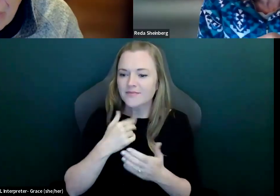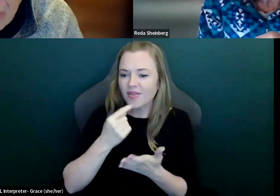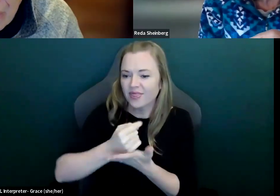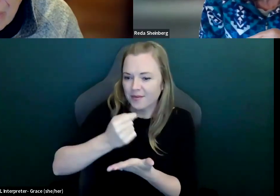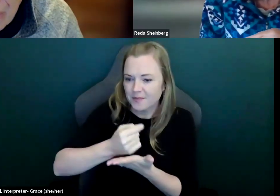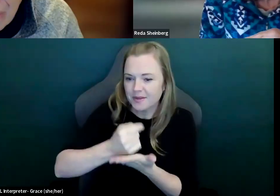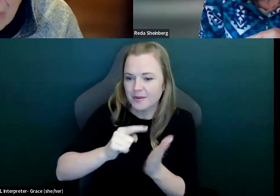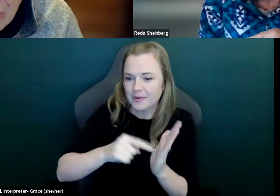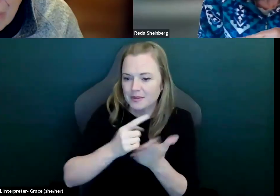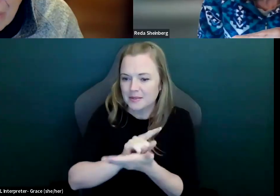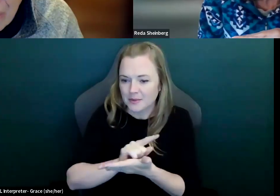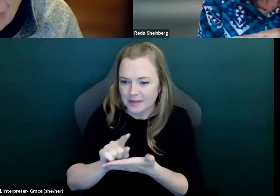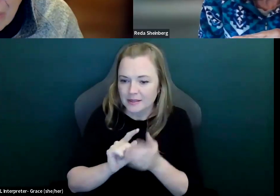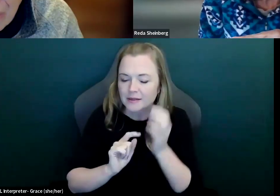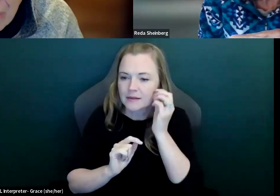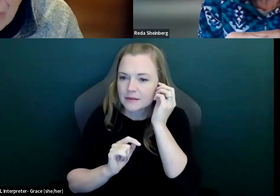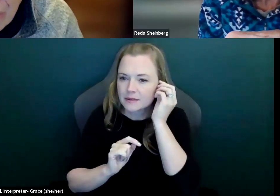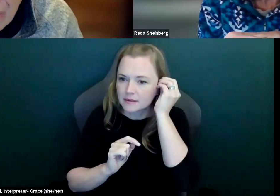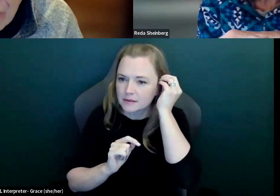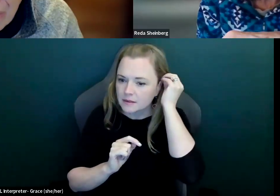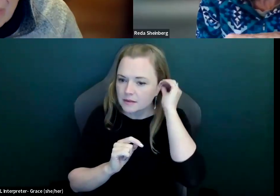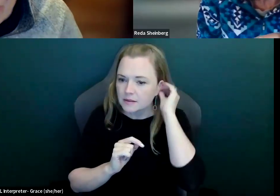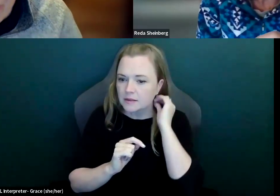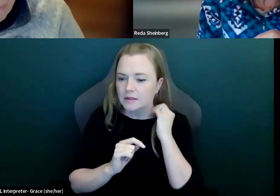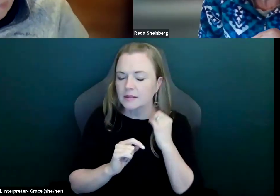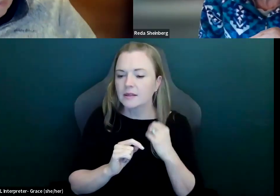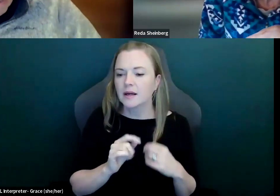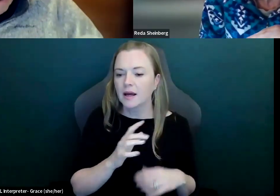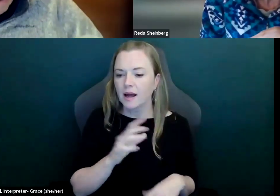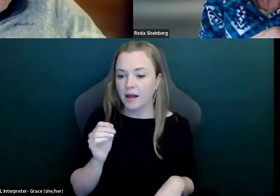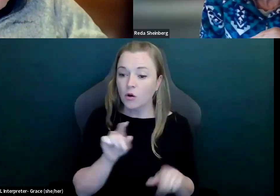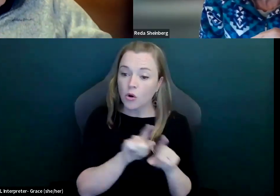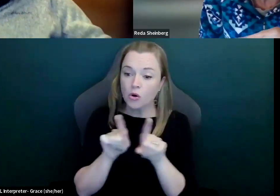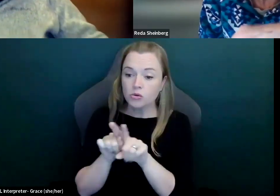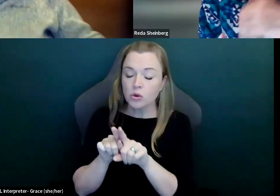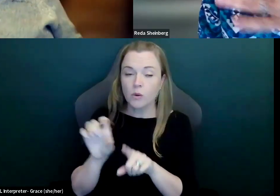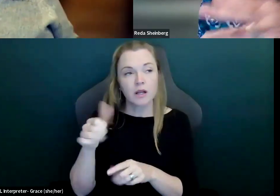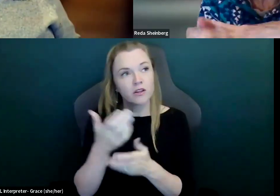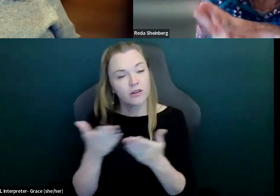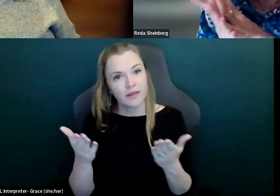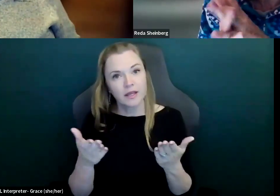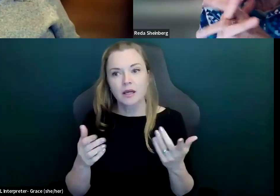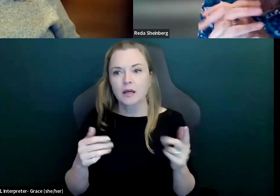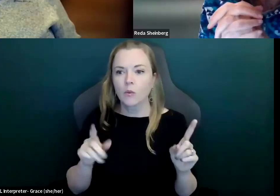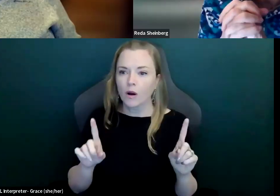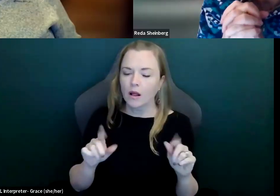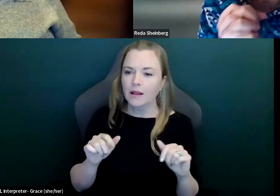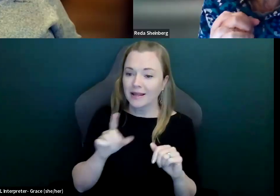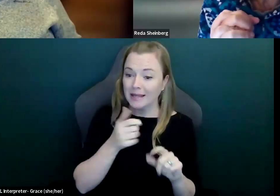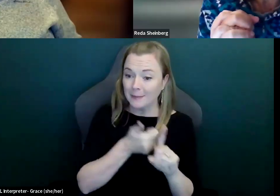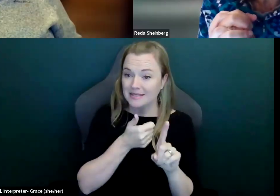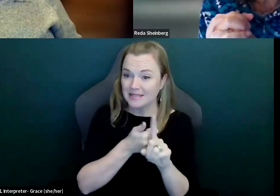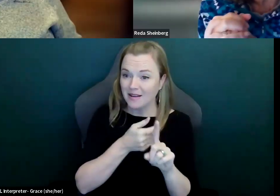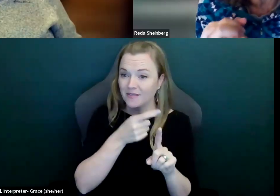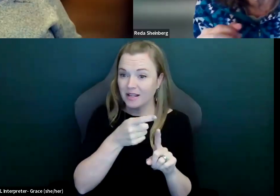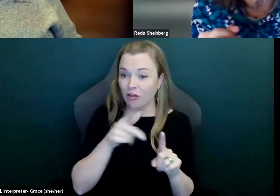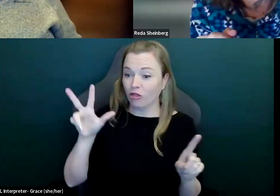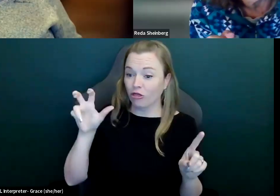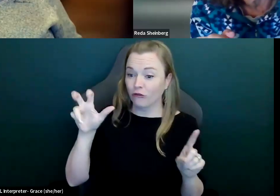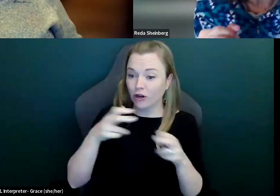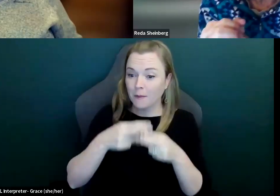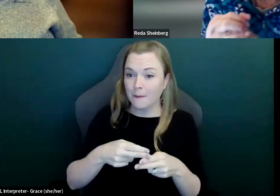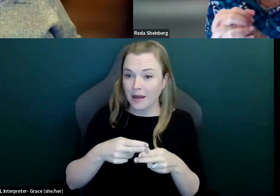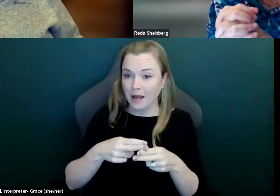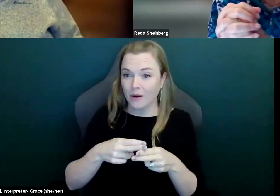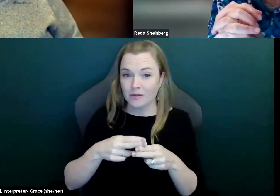a week. He has, and also another thing he did on his own, he went from 300 pounds to less